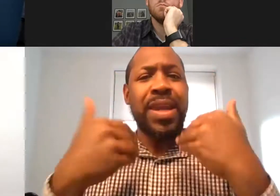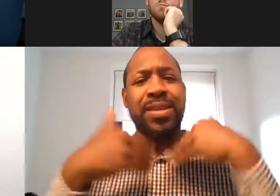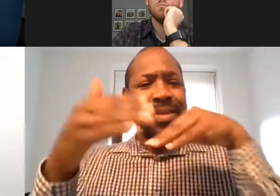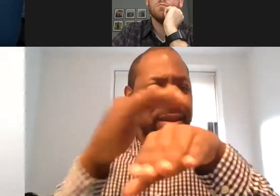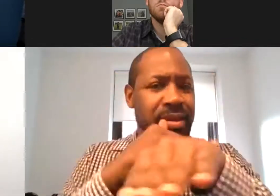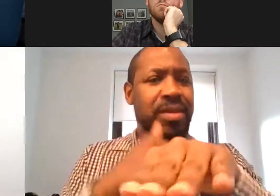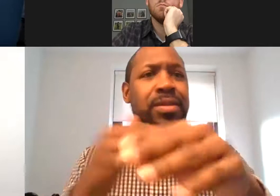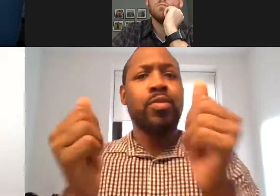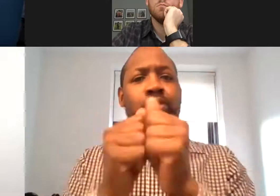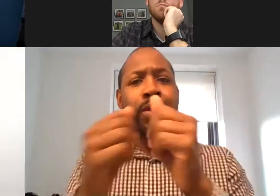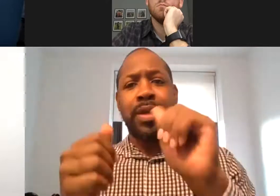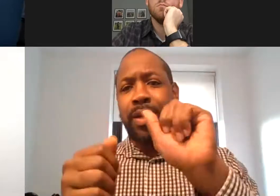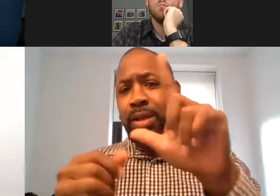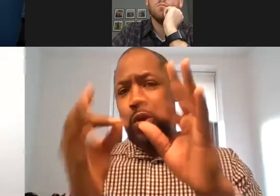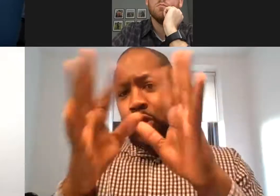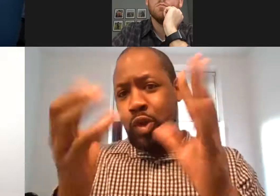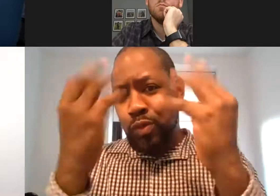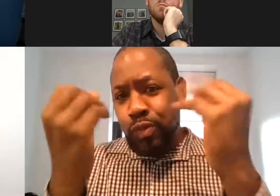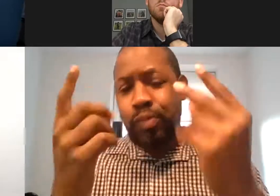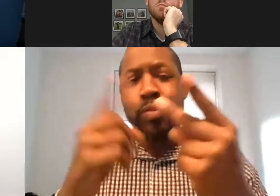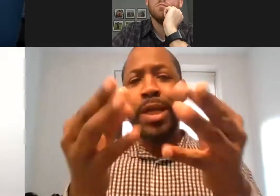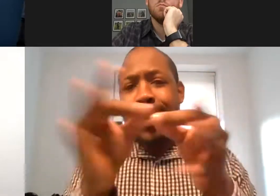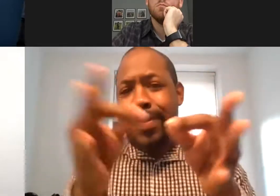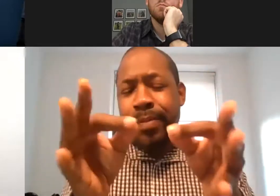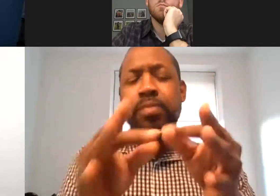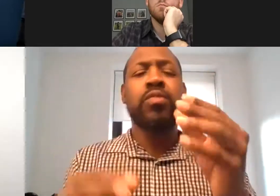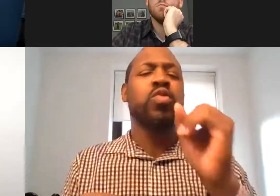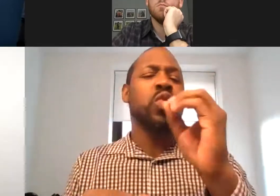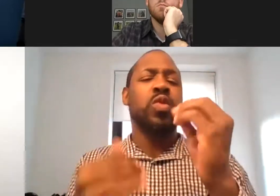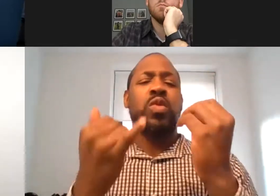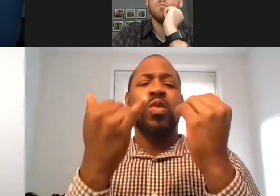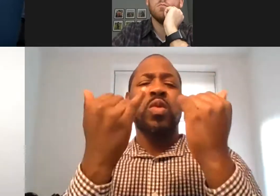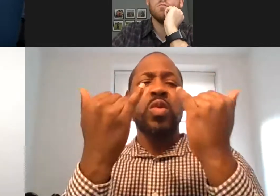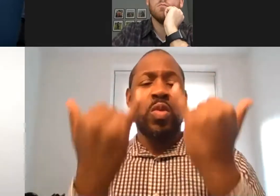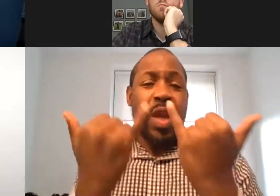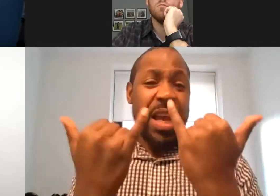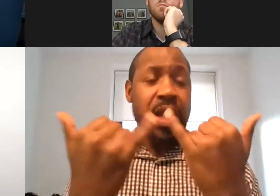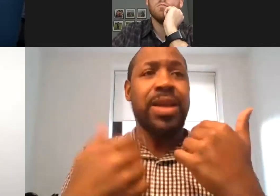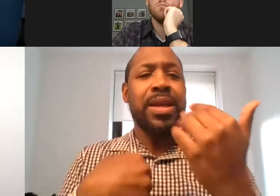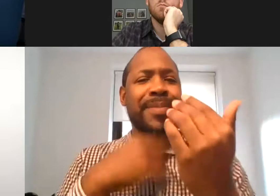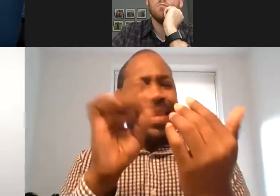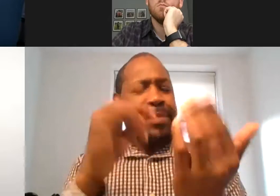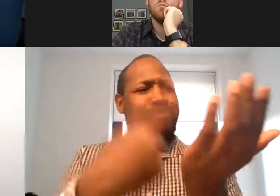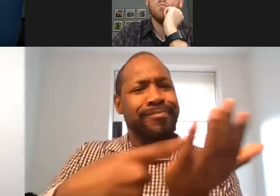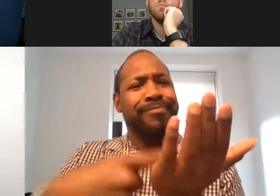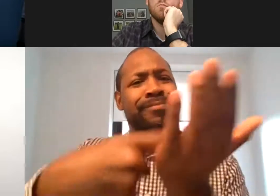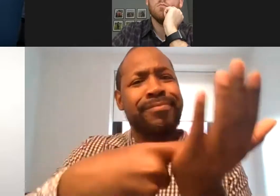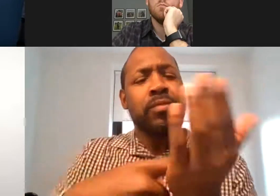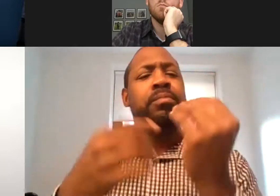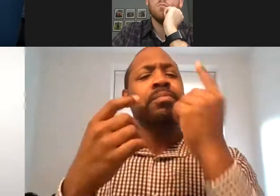and making that information available in blogs with interpreters and with closed captioning. And right now, you know, the